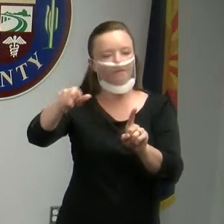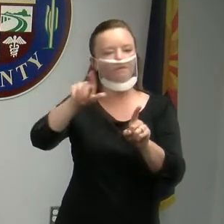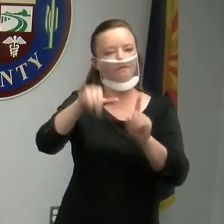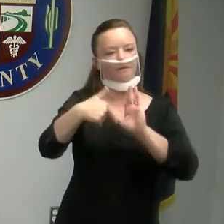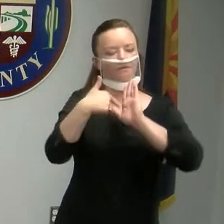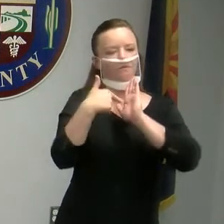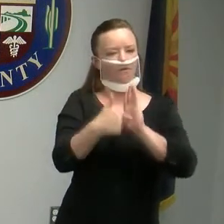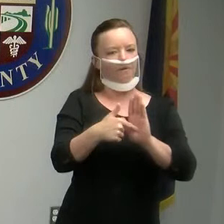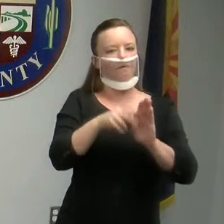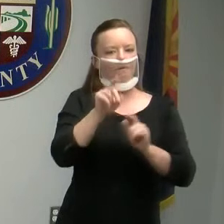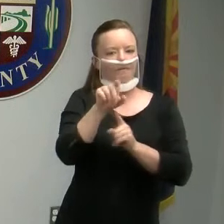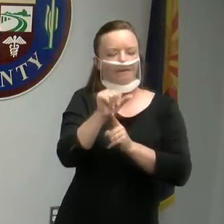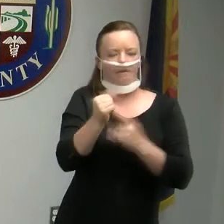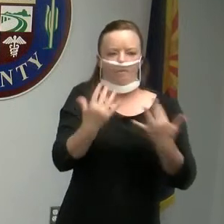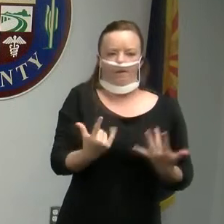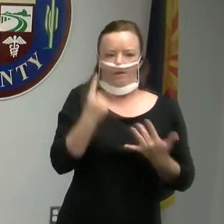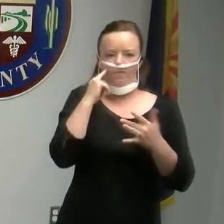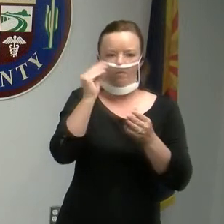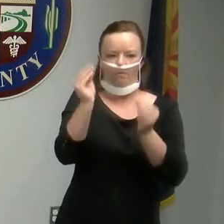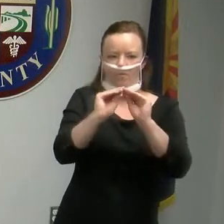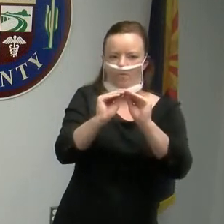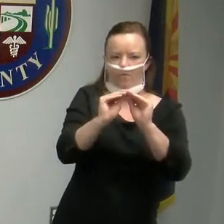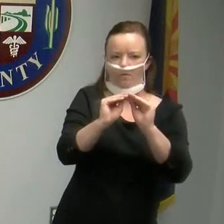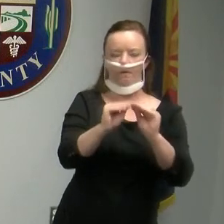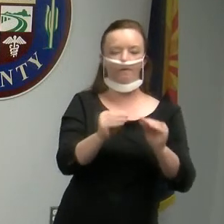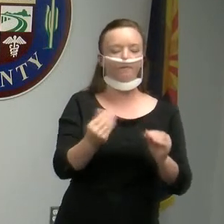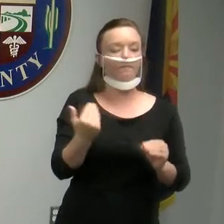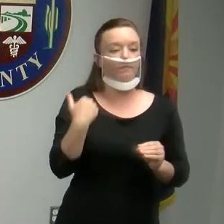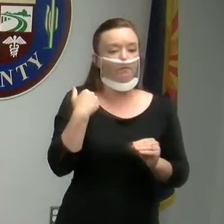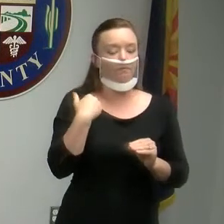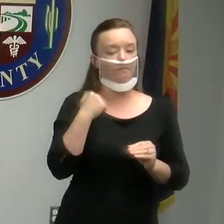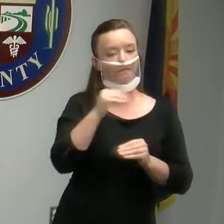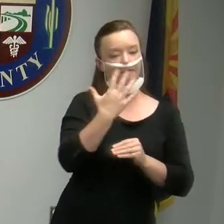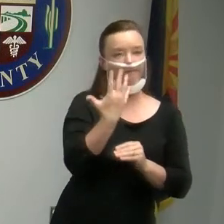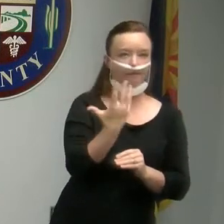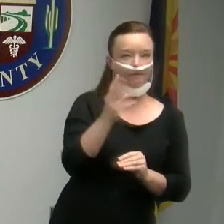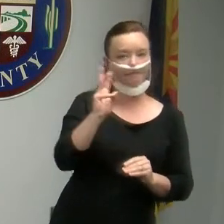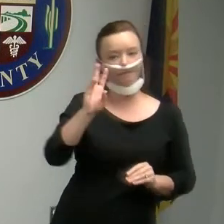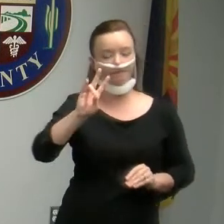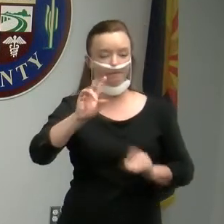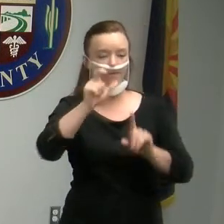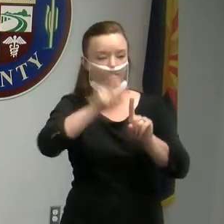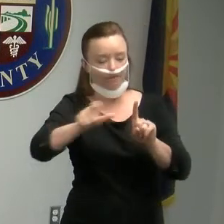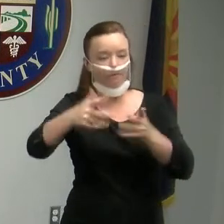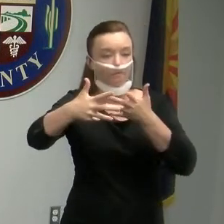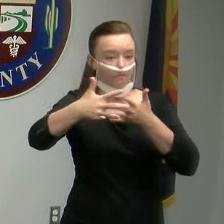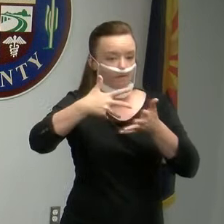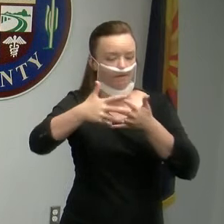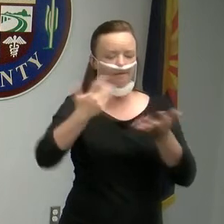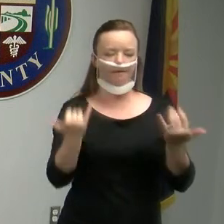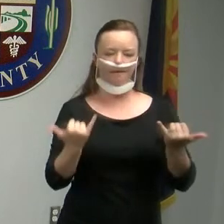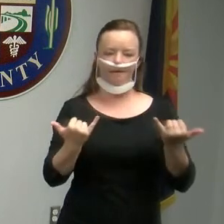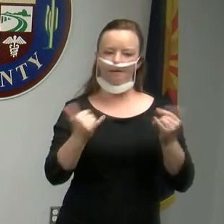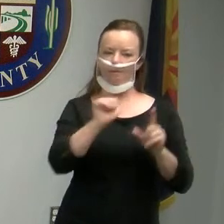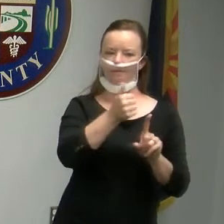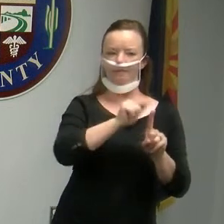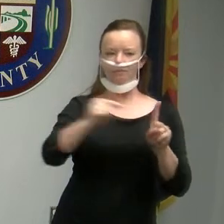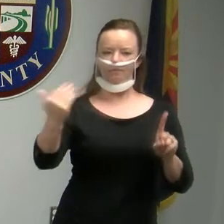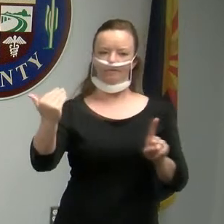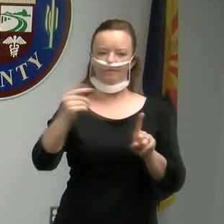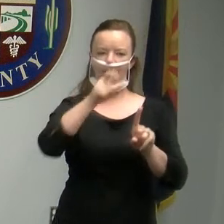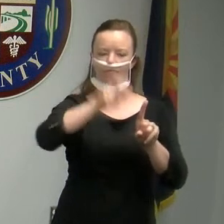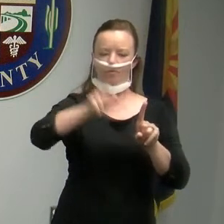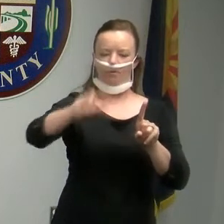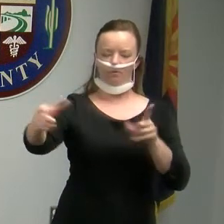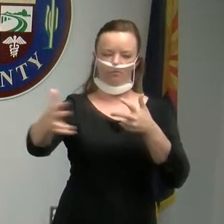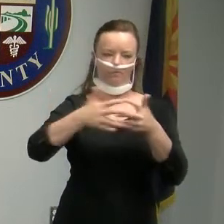in the beginning is it used to be only 5 or 6 or 7 bars that are grayed out. Now it's many more bars, 10 to 15 bars that